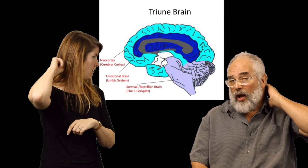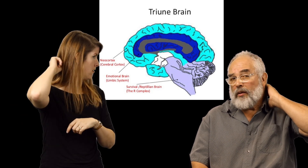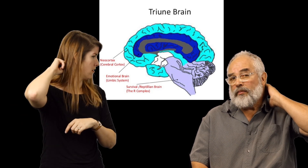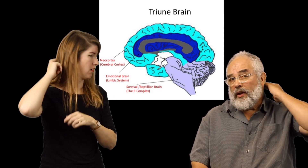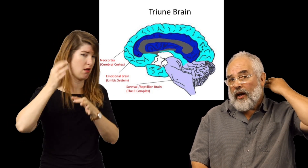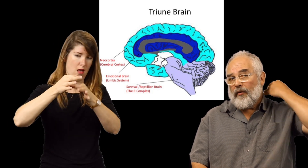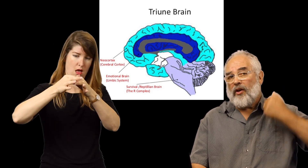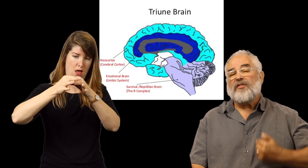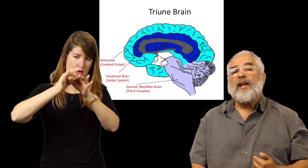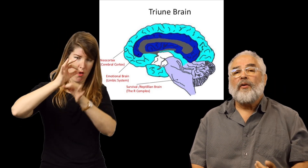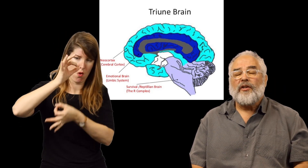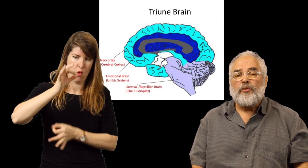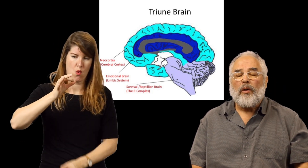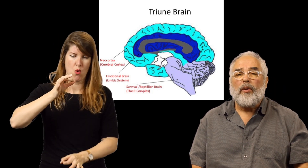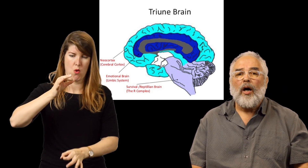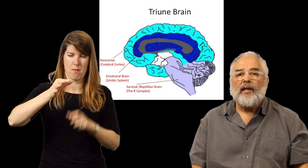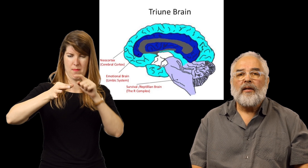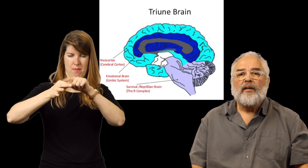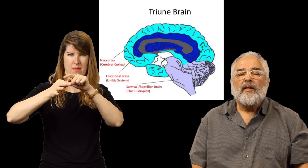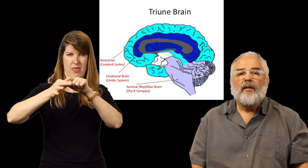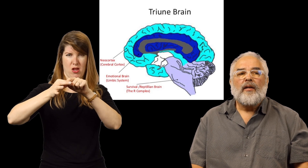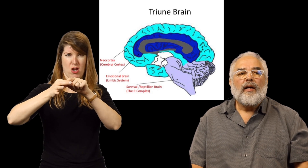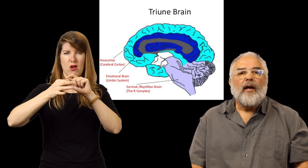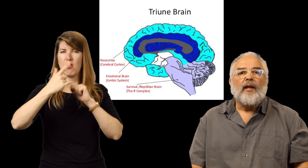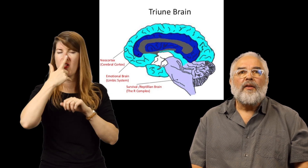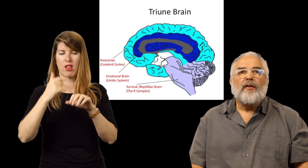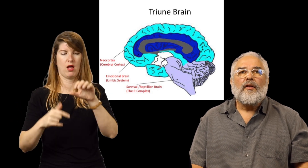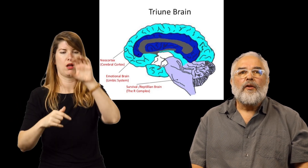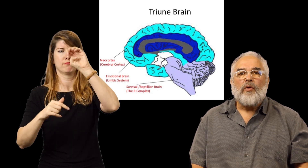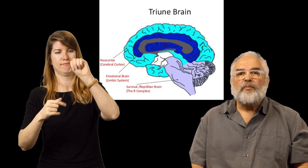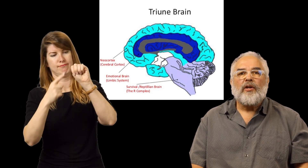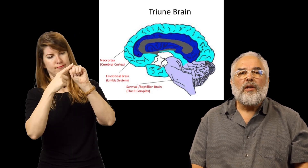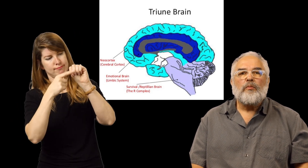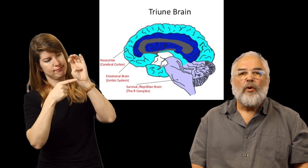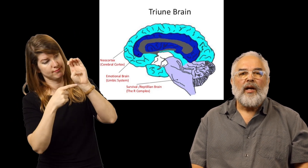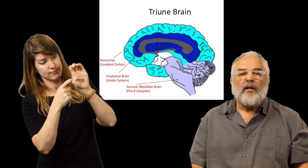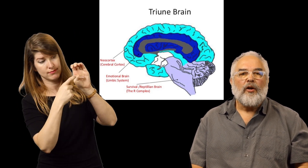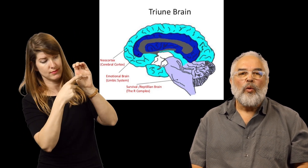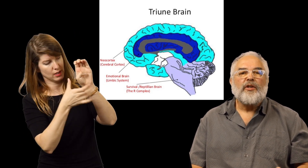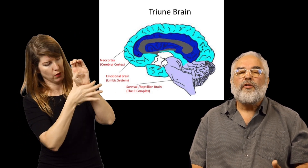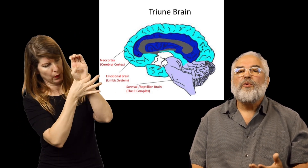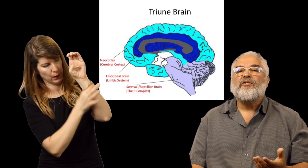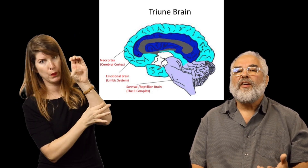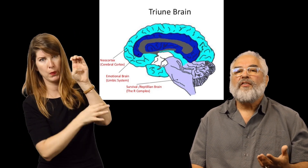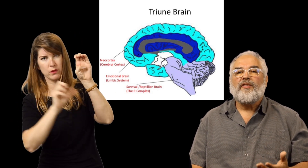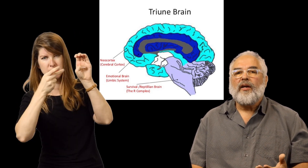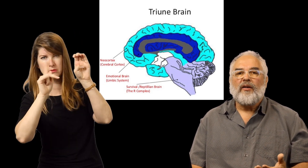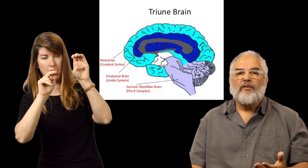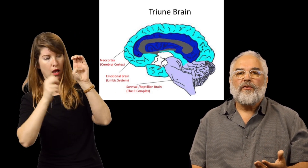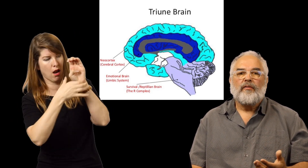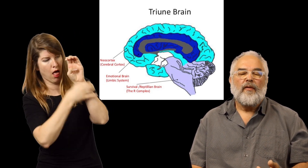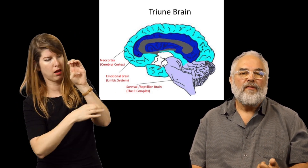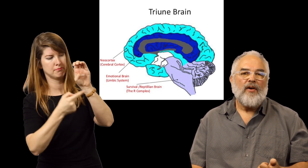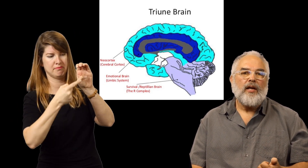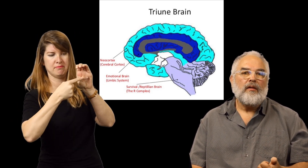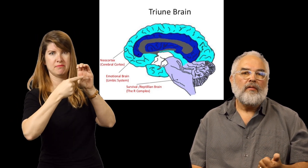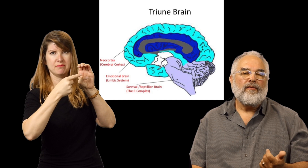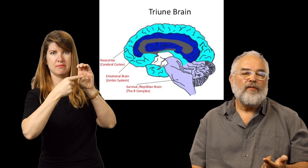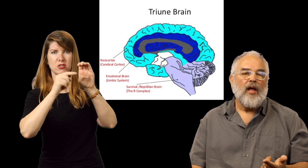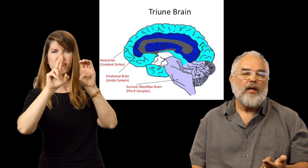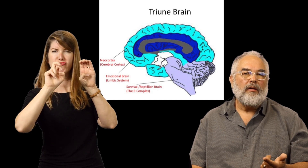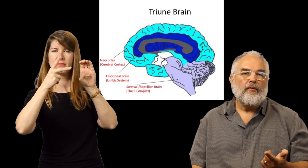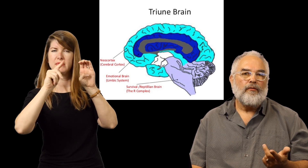spinal column and runs down into our body. And the reptilian brain can only do 6 things: